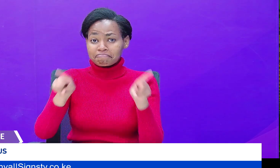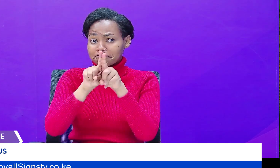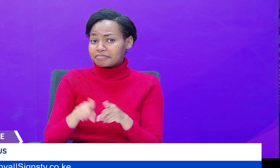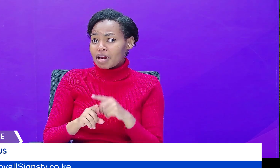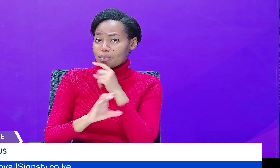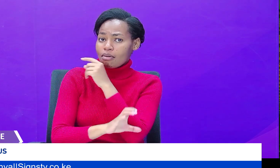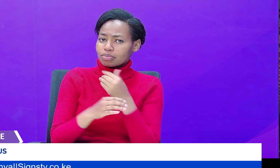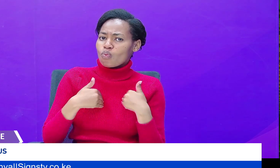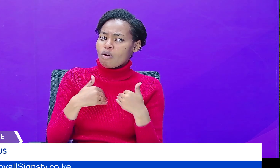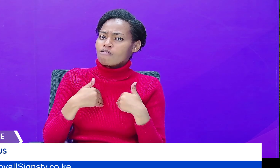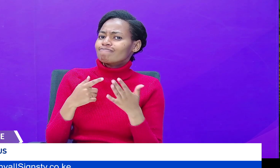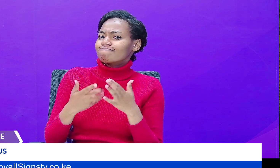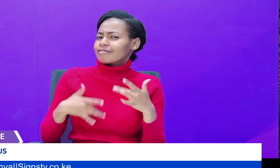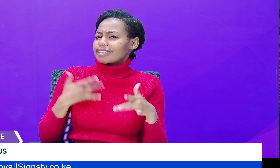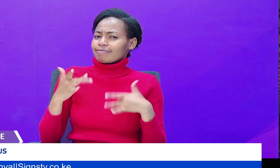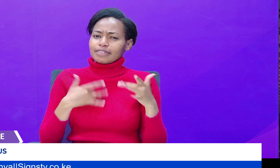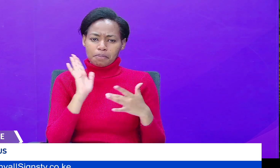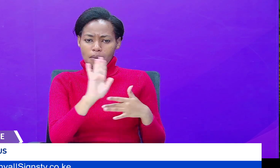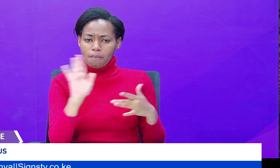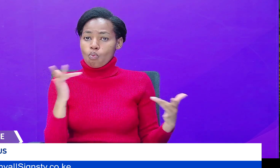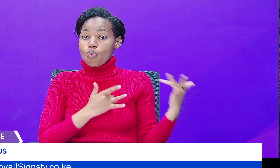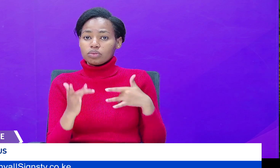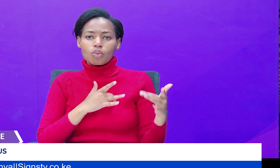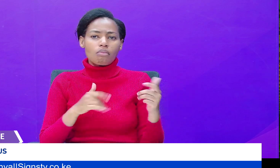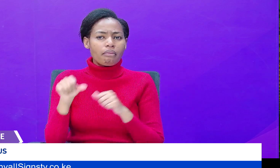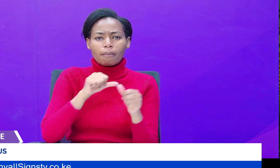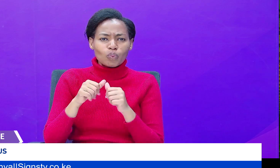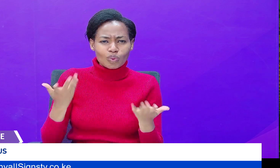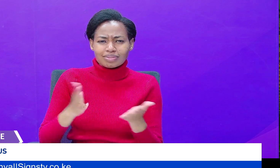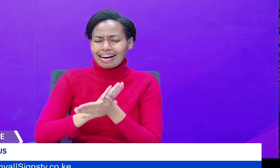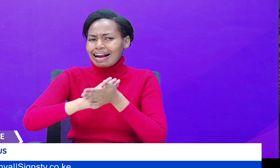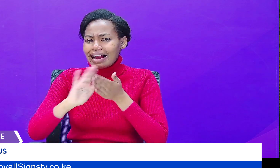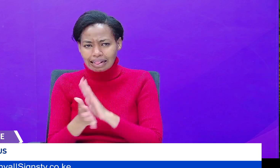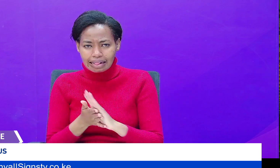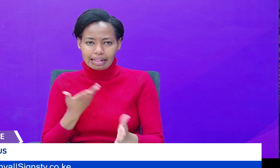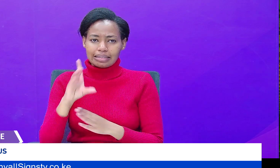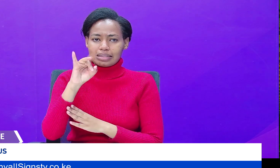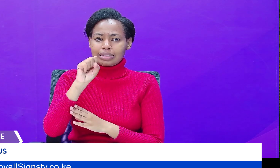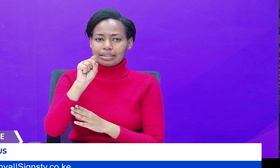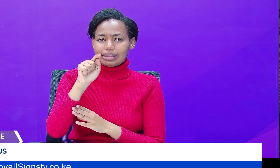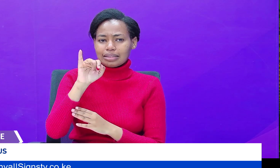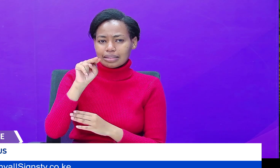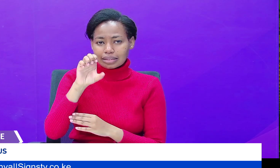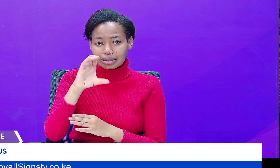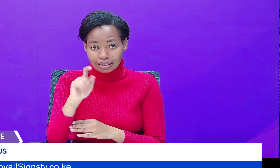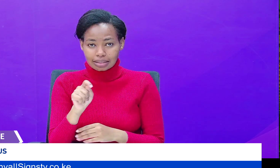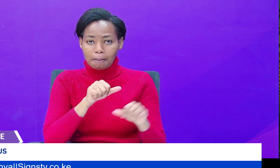Education Teachers, that's KUPPET, together with JSS tutors across the country, have expressed concern over the lack of